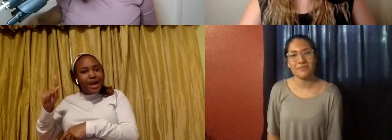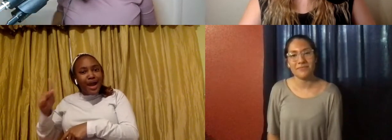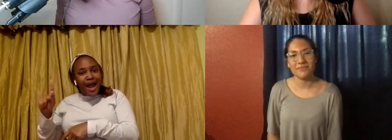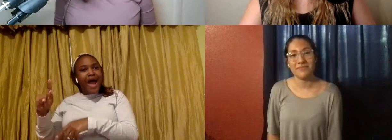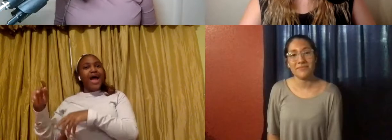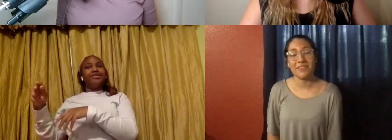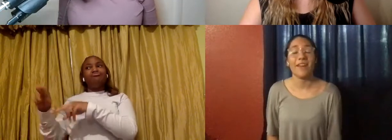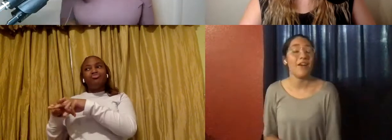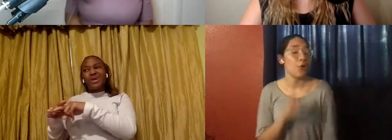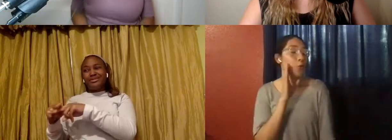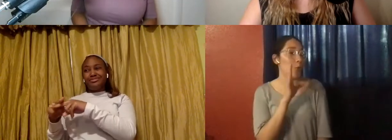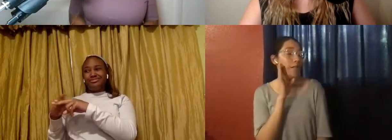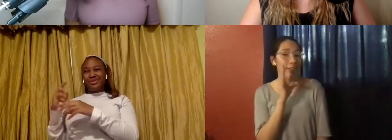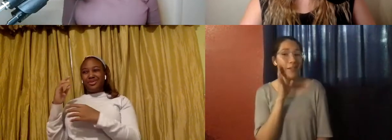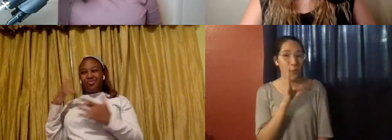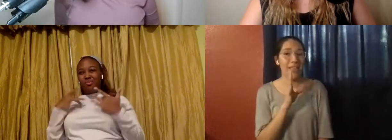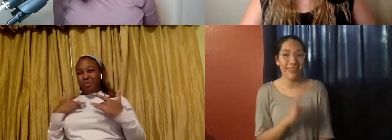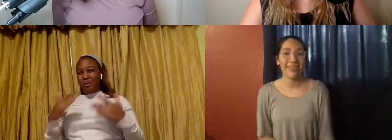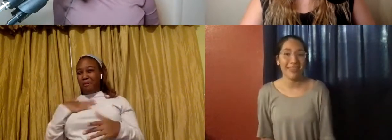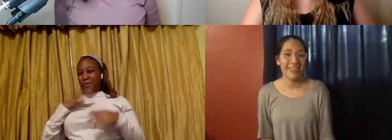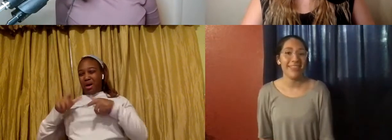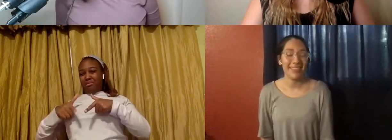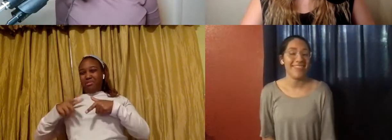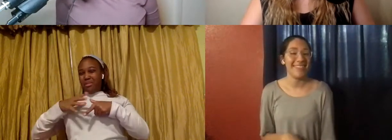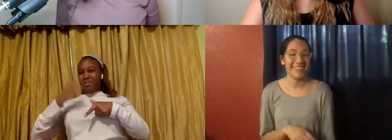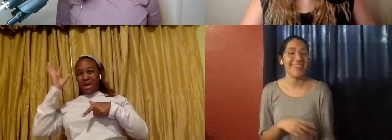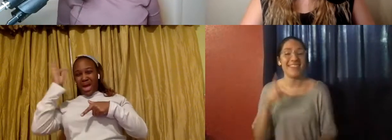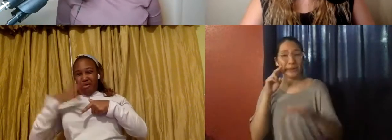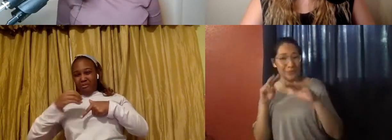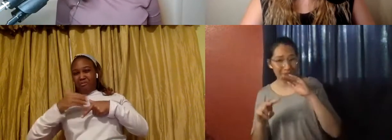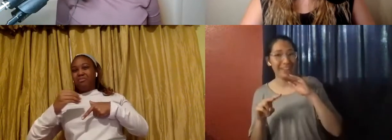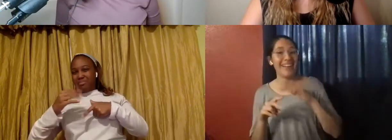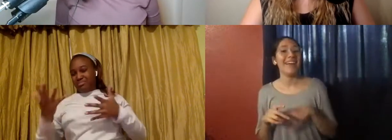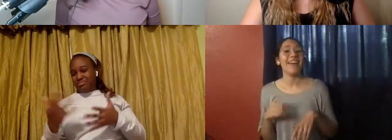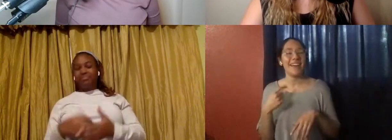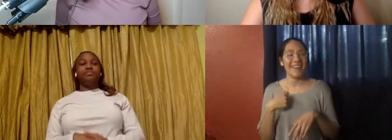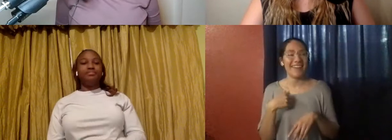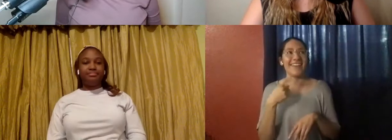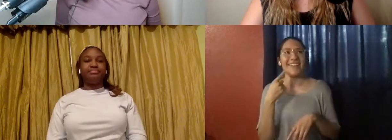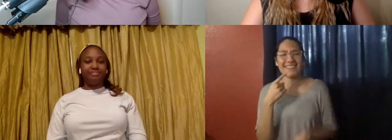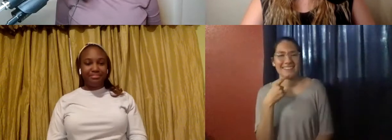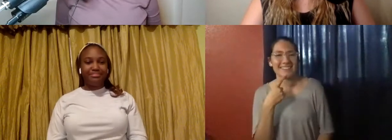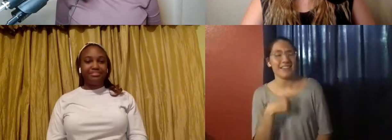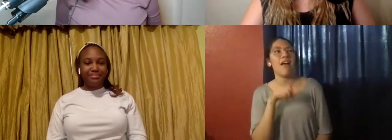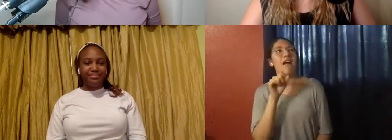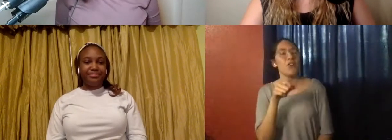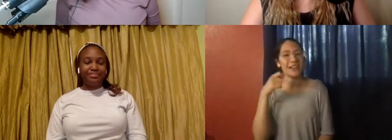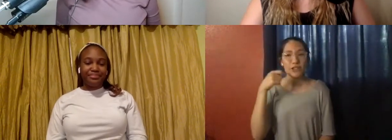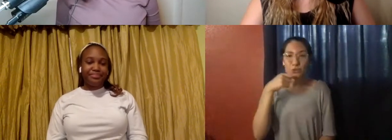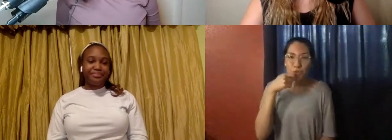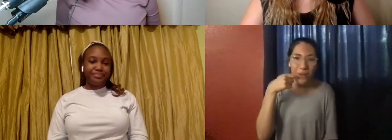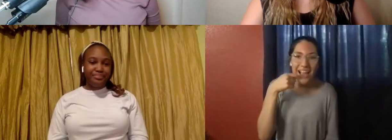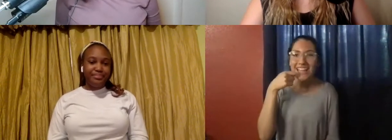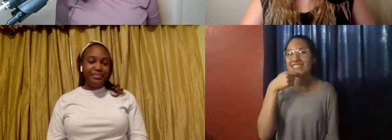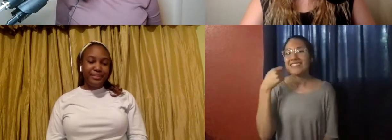he was like, obviously. Yeah. He prefaced it. He was like, gotta pack. We need toothbrushes. You know,